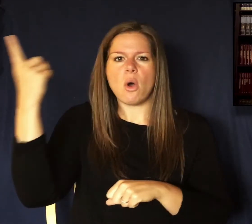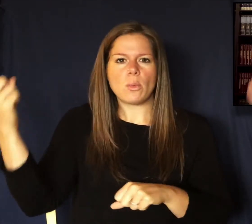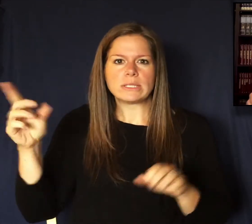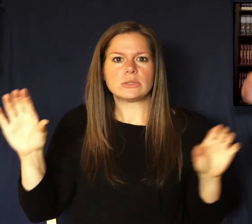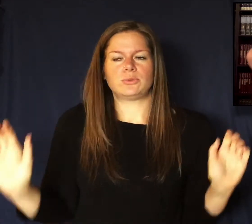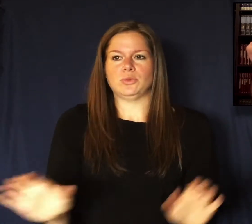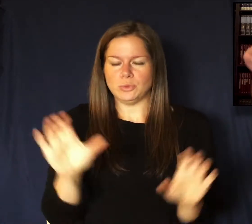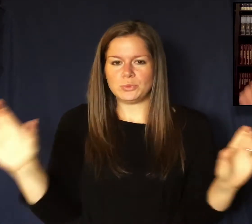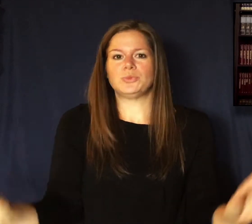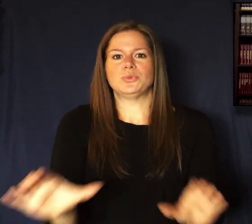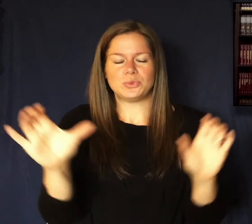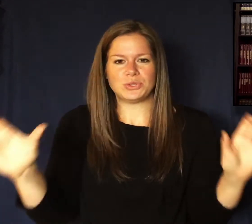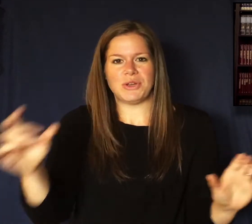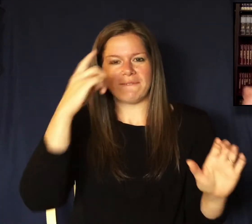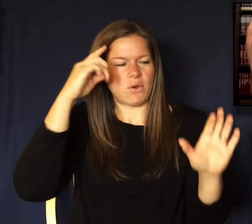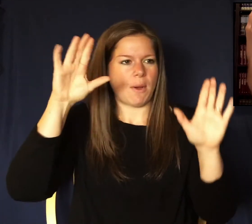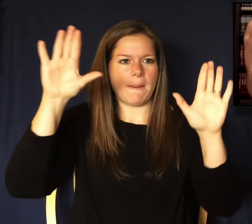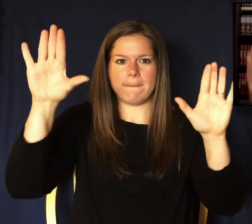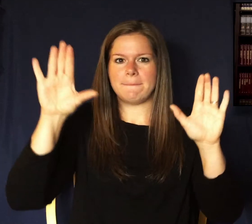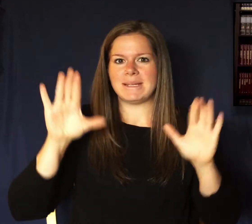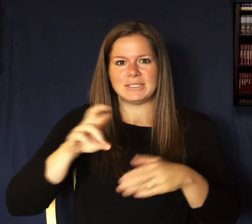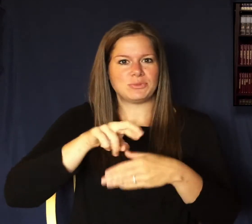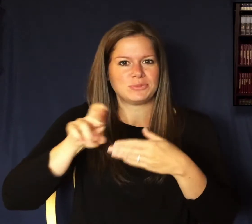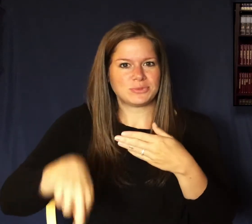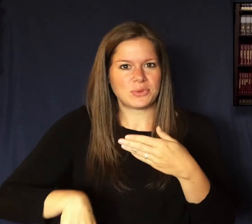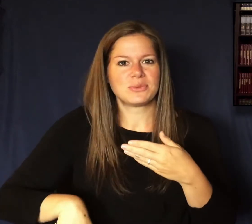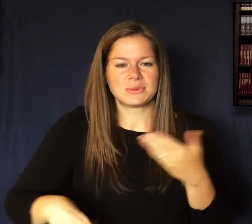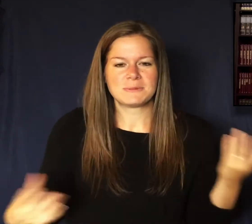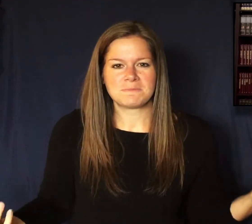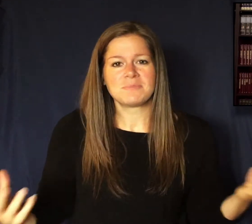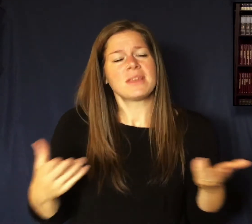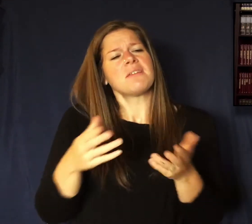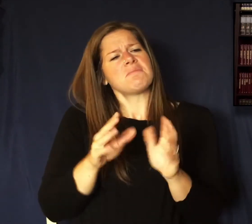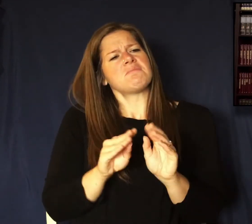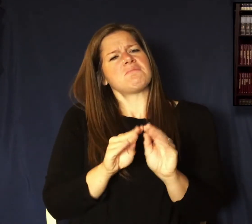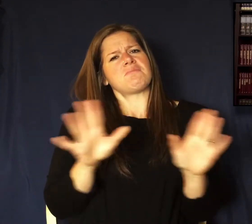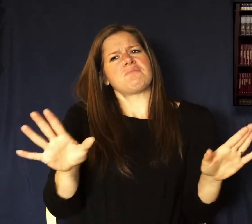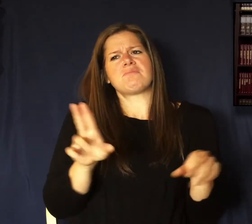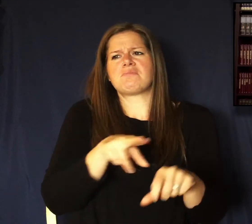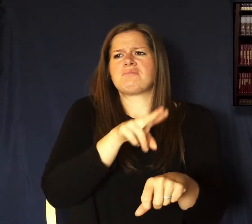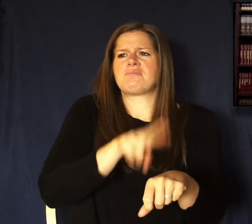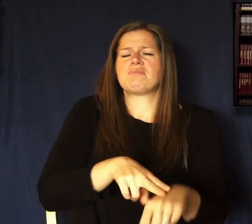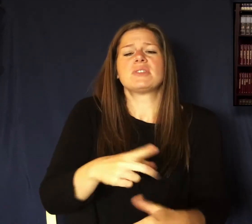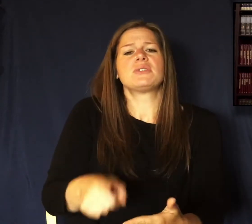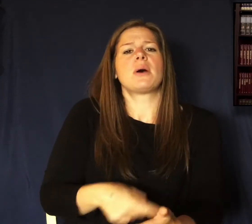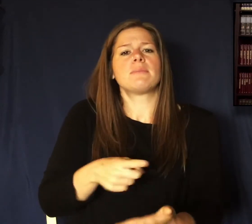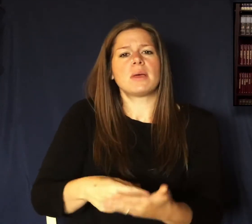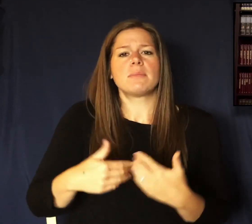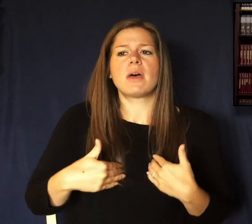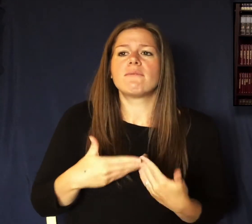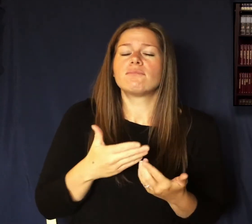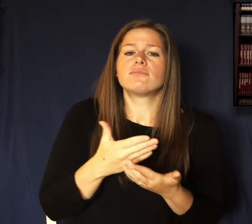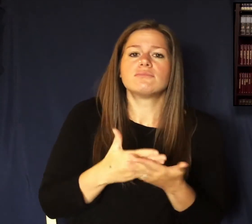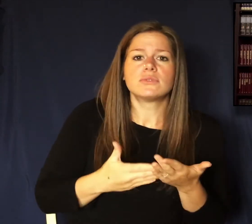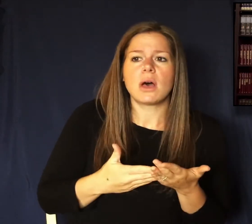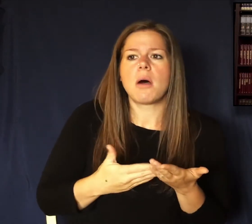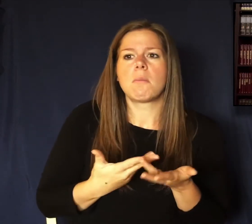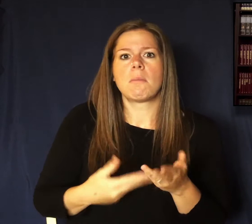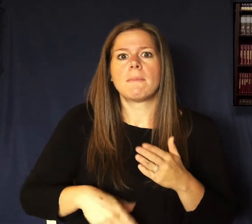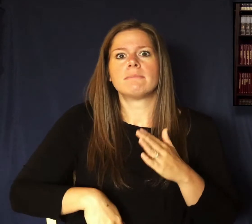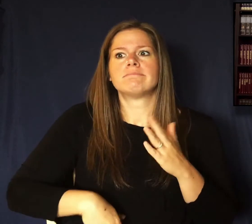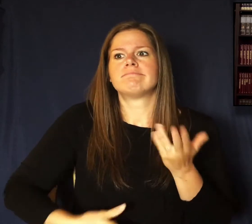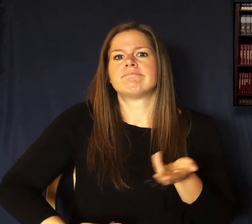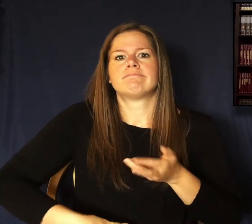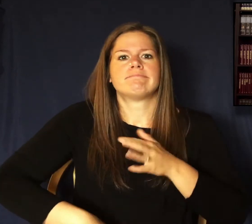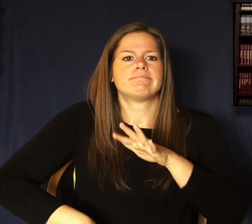exploding a harvest. And sure, there might be setbacks, and there may be some people like the chief priests that are always trying to kill what God has raised